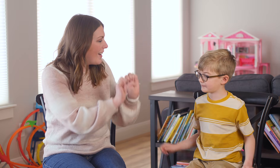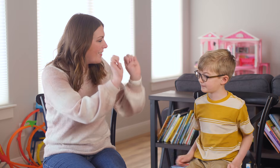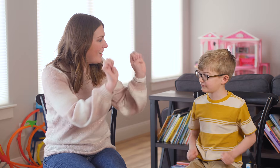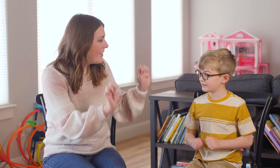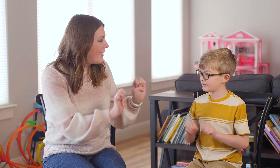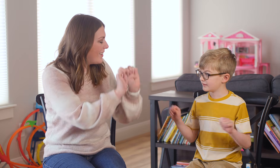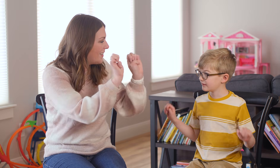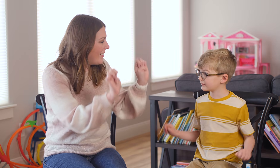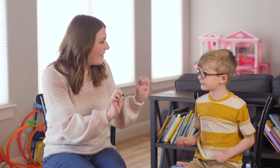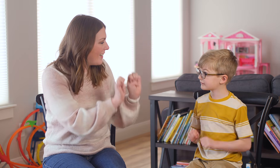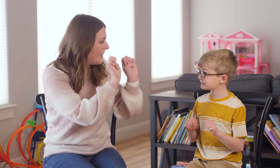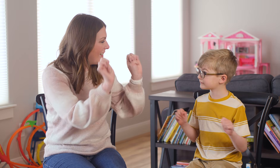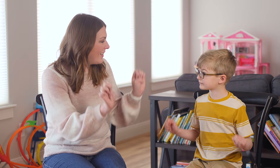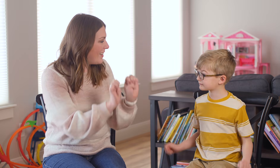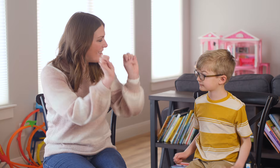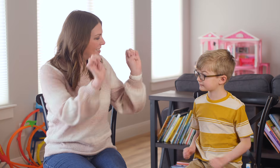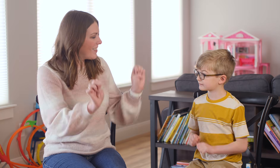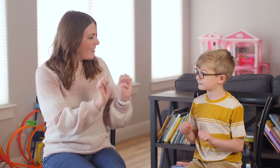Very good. Easter.